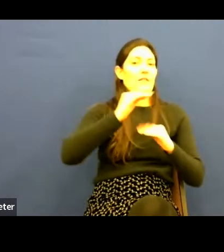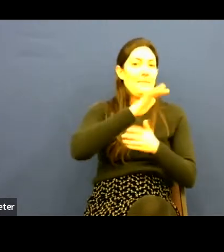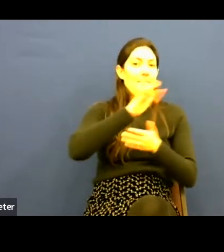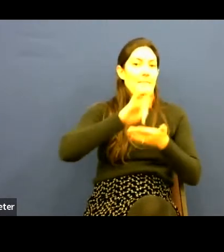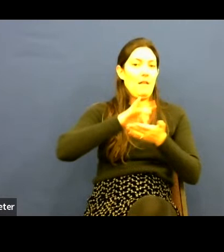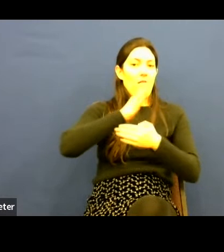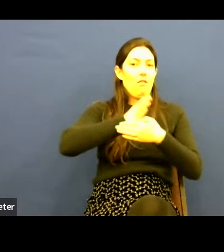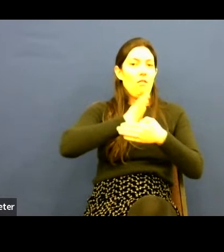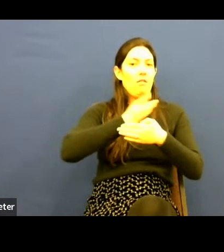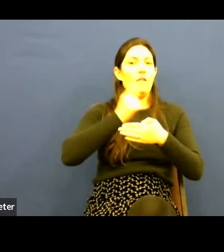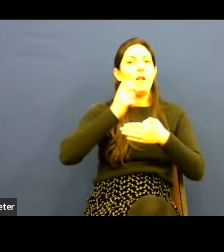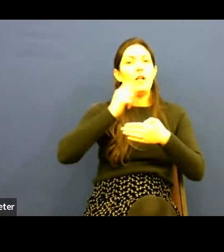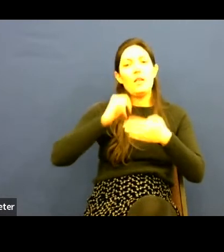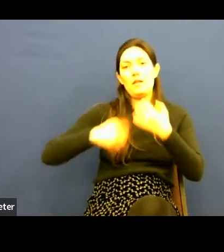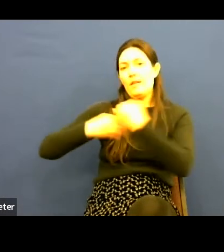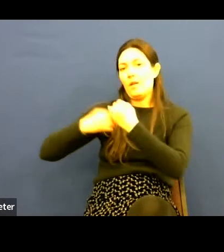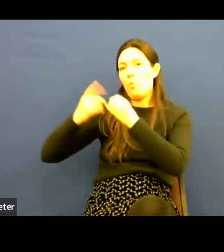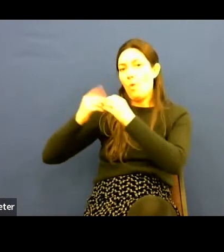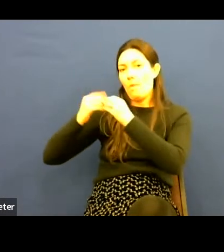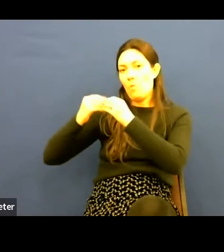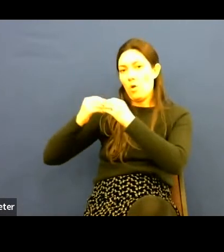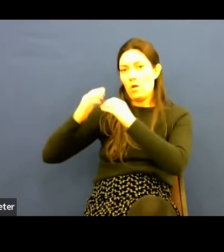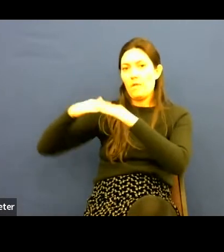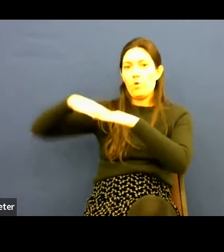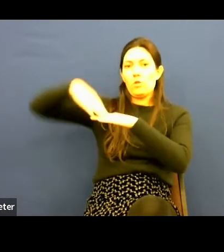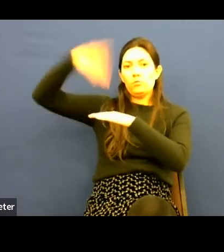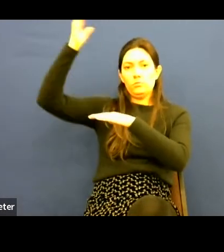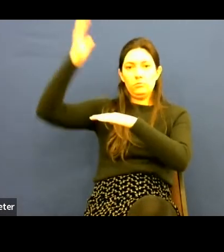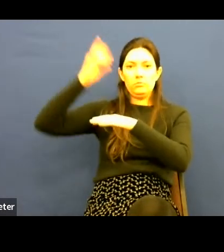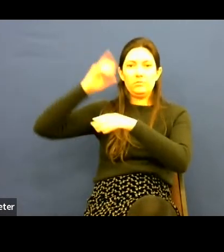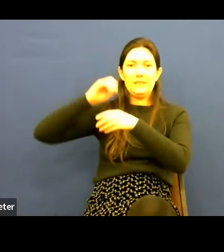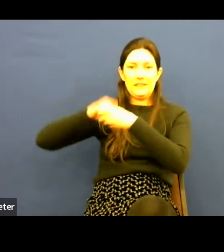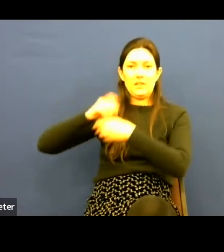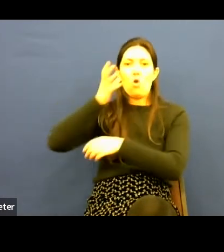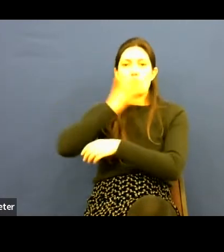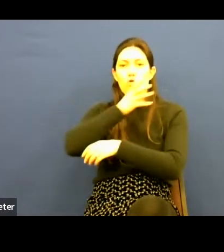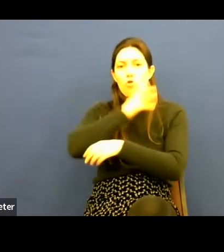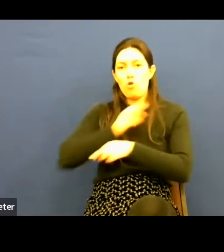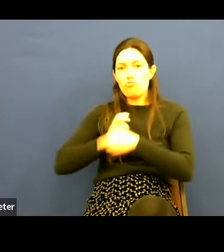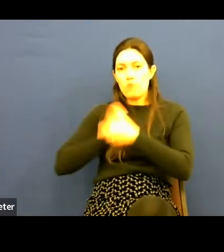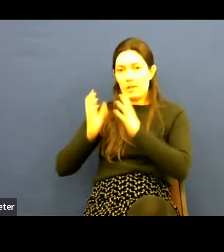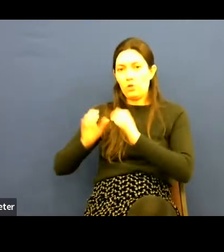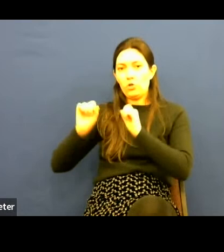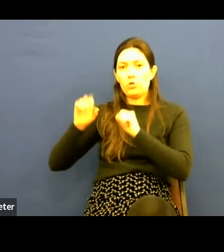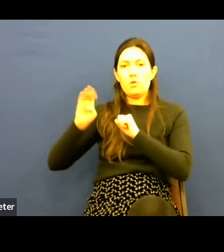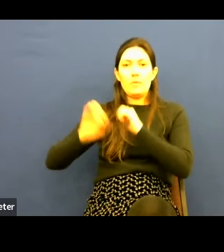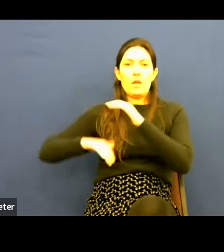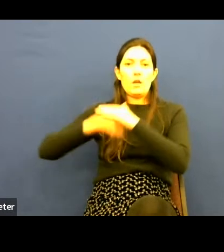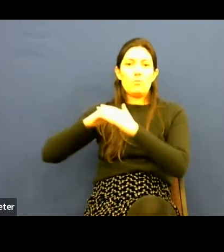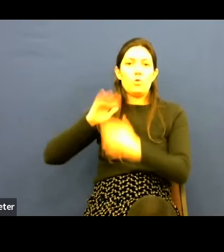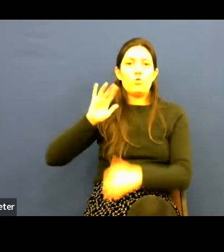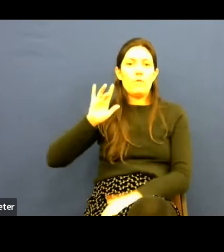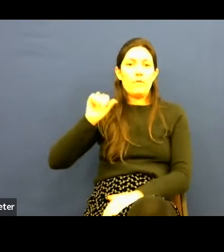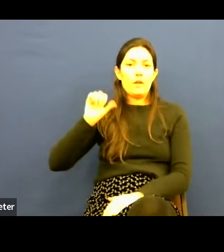large scale solar was only in the rural residential areas and could go up to 25 acres.